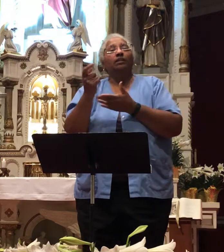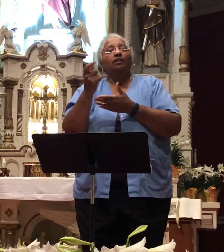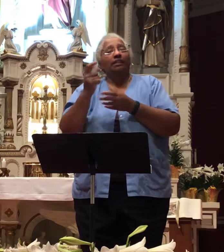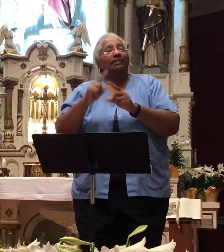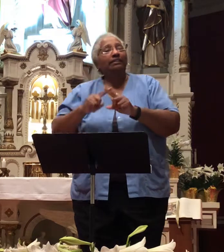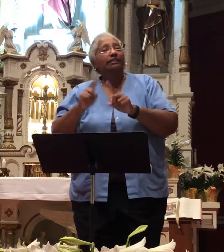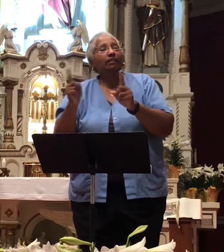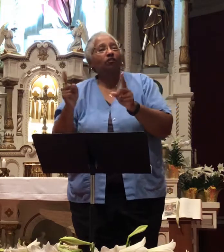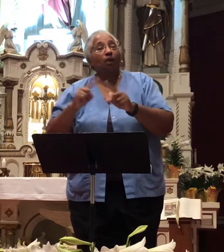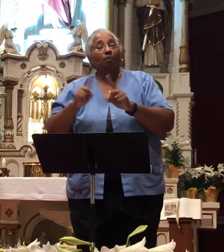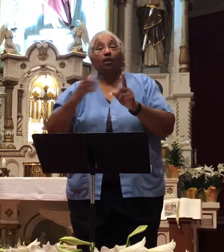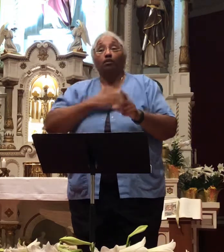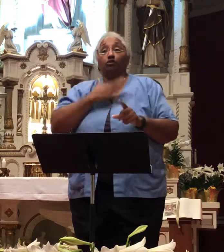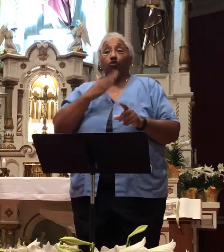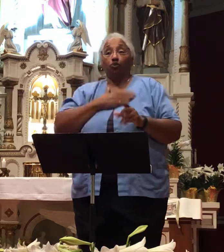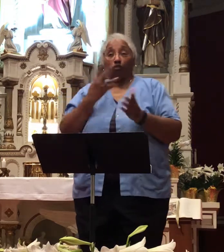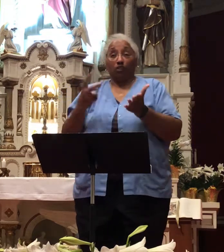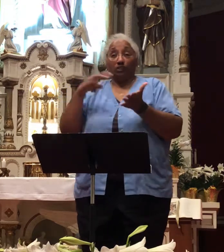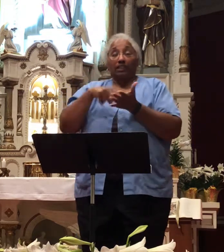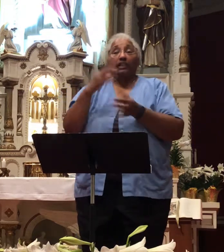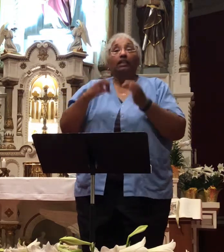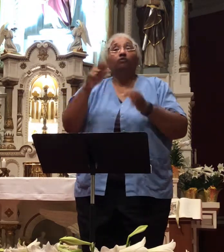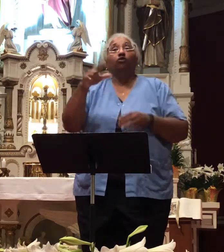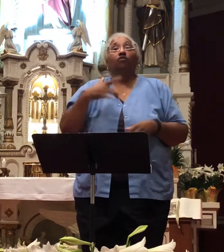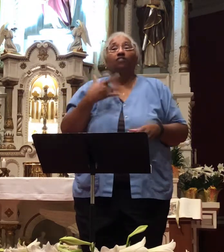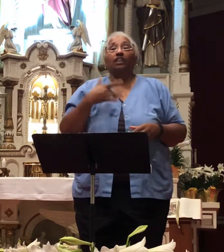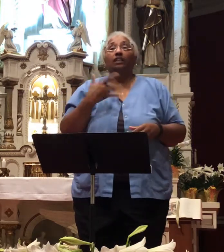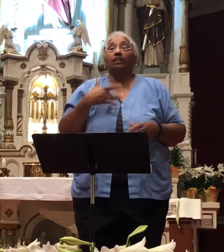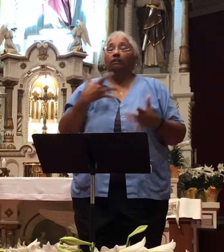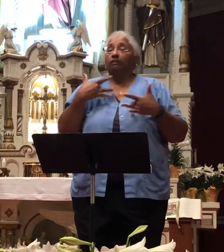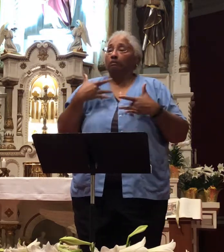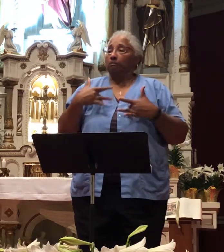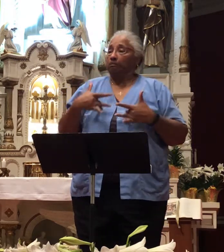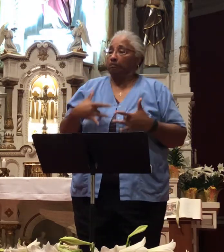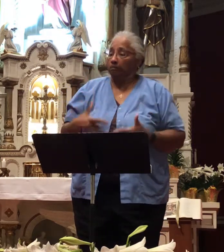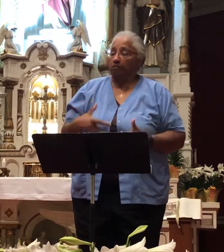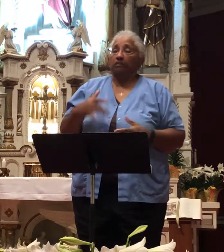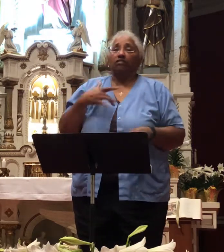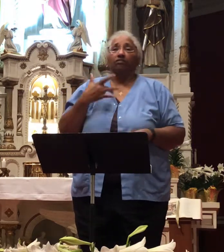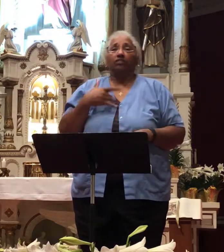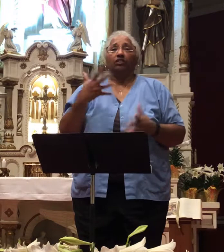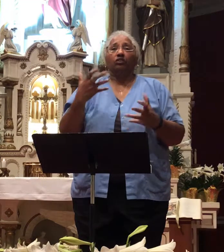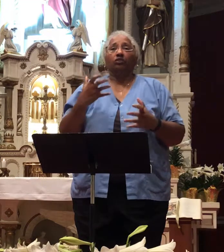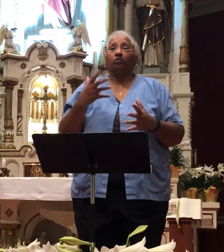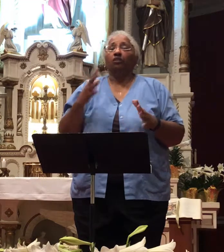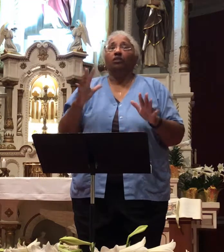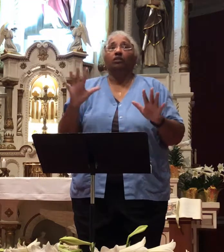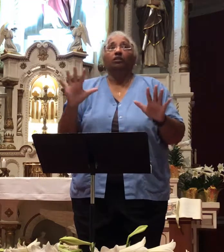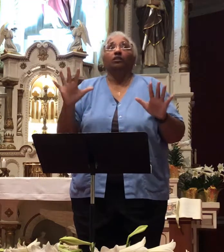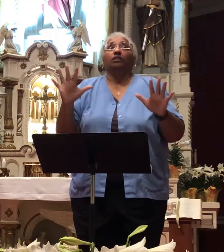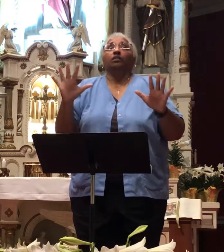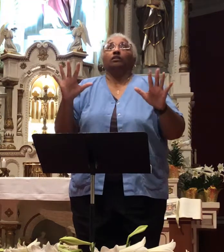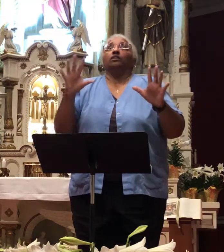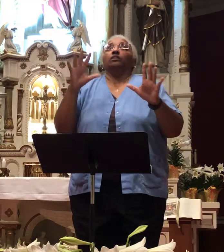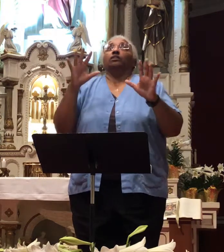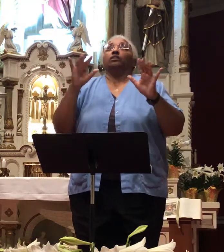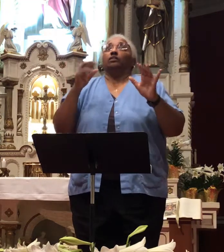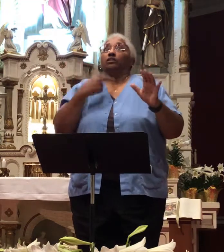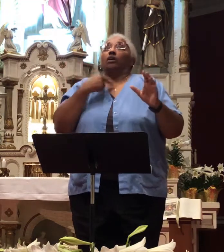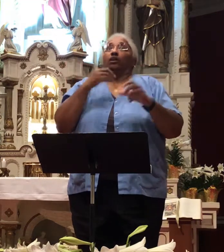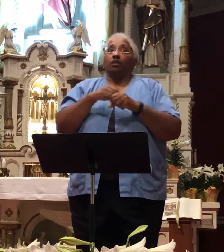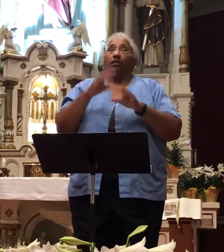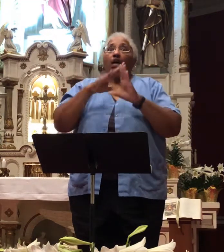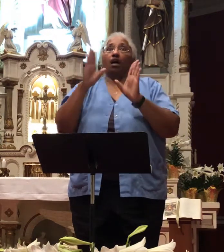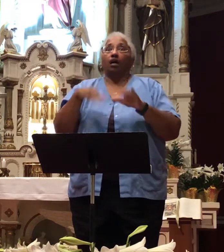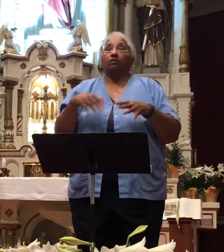the resurrection, if you're feeling down, if you're feeling depressed, if you're feeling like you want to climb the walls in your house, do not